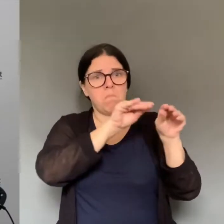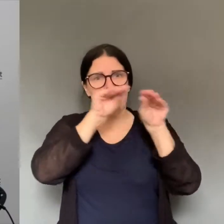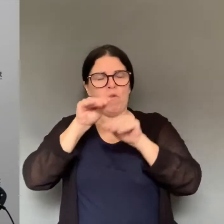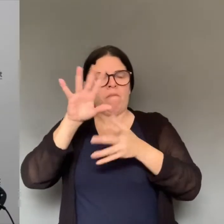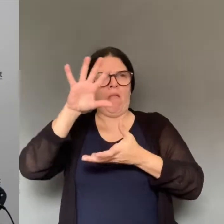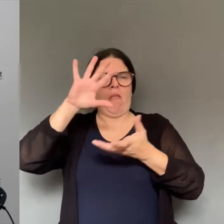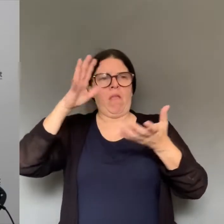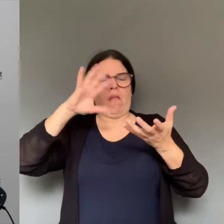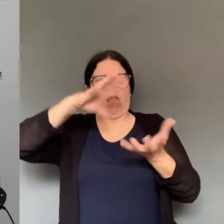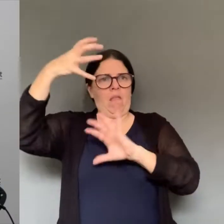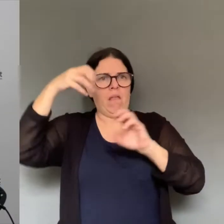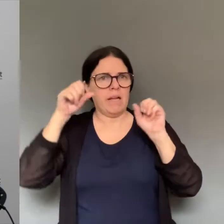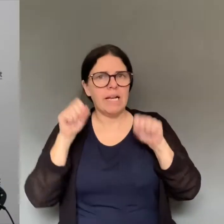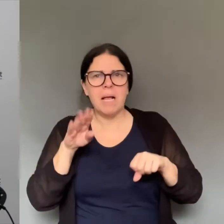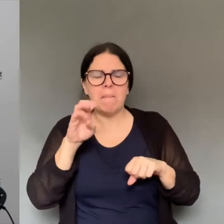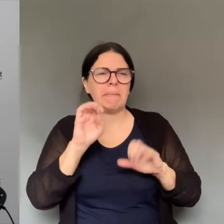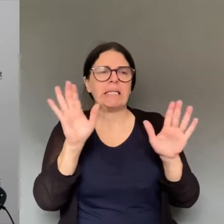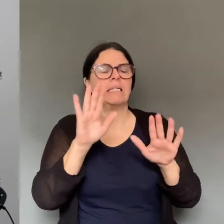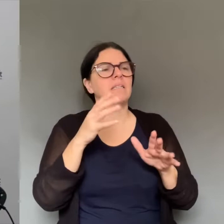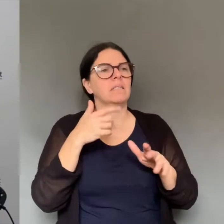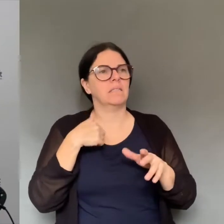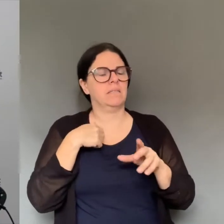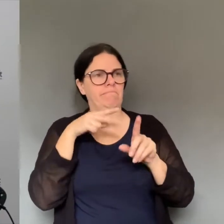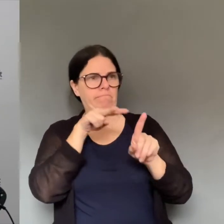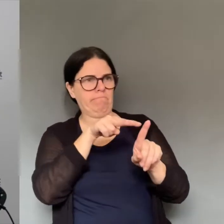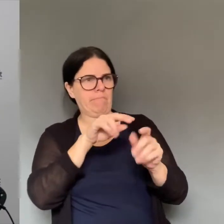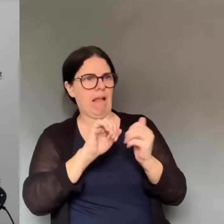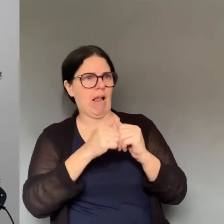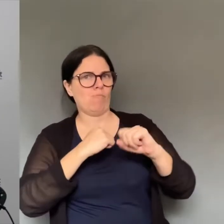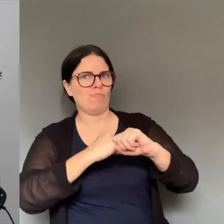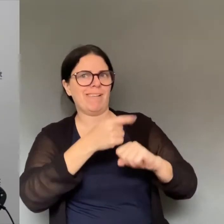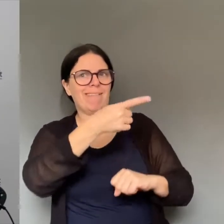Thank you. Any questions from CBC?